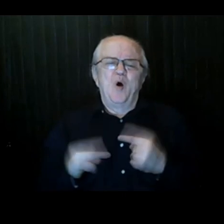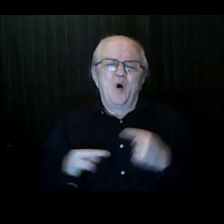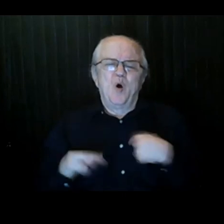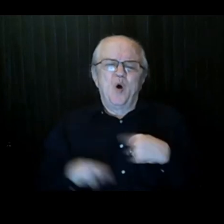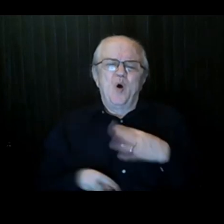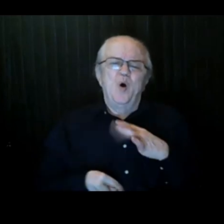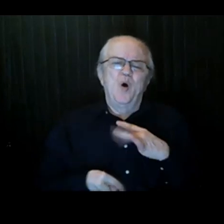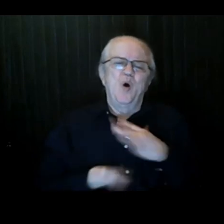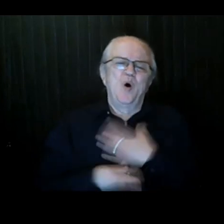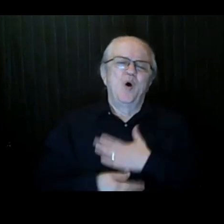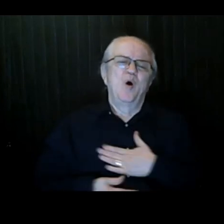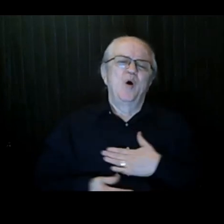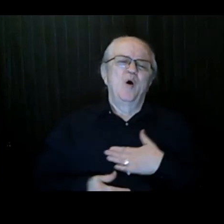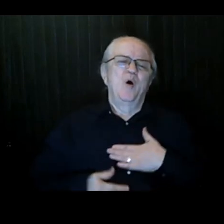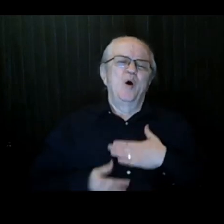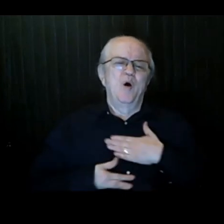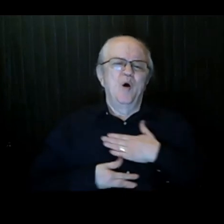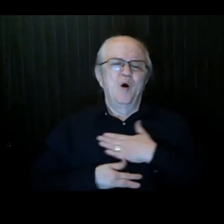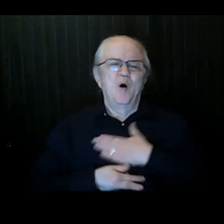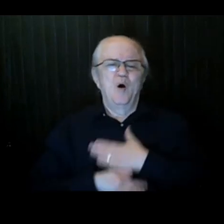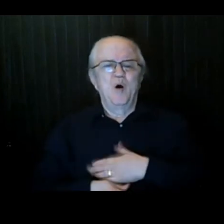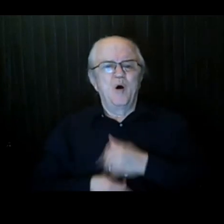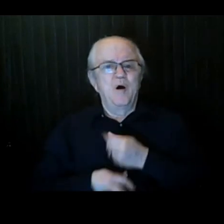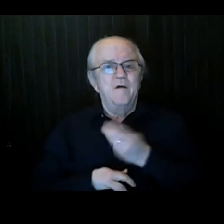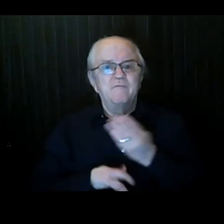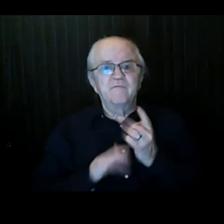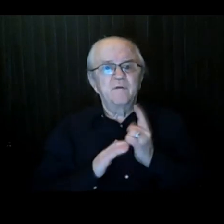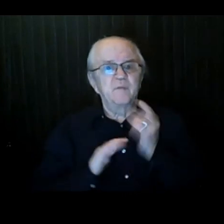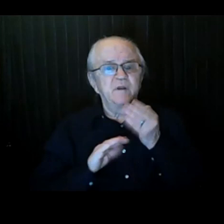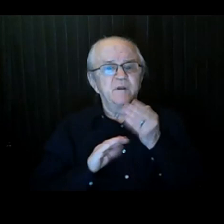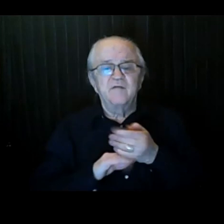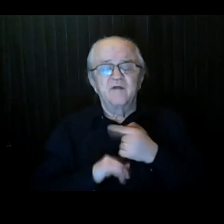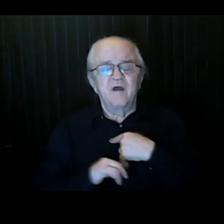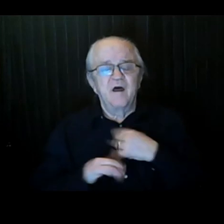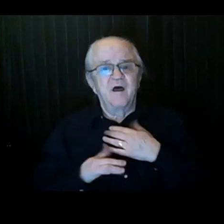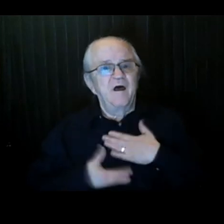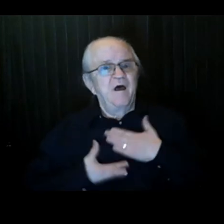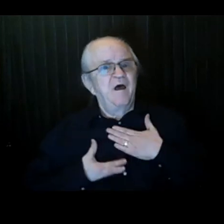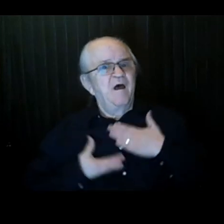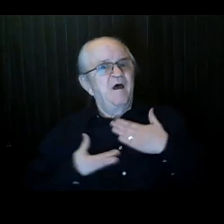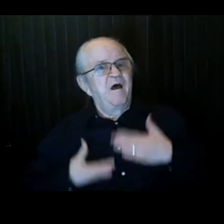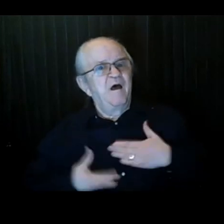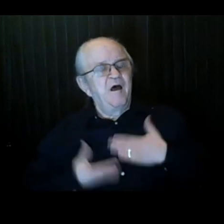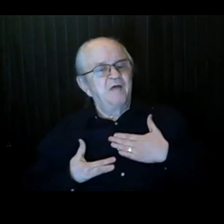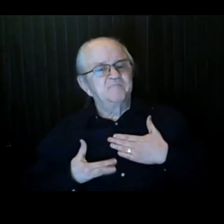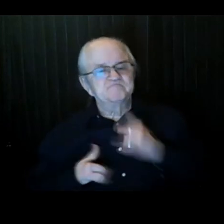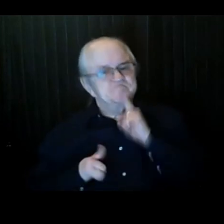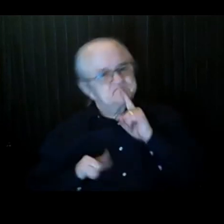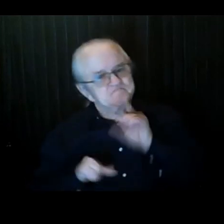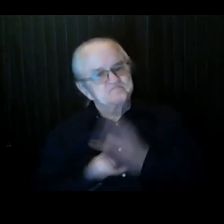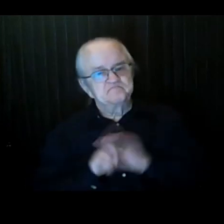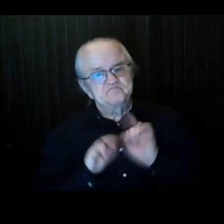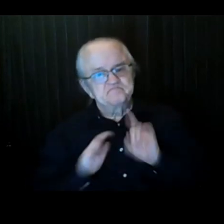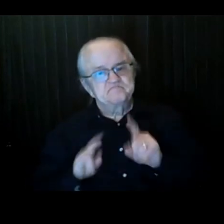imagine. And even for a few minutes after, I was happy. I committed to doing the classes, and I started